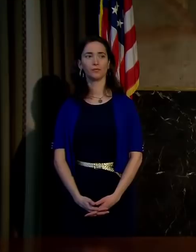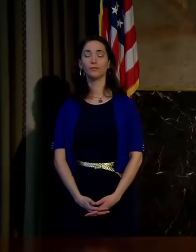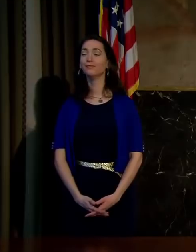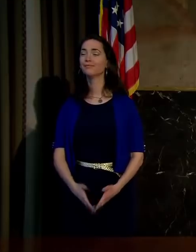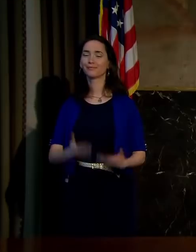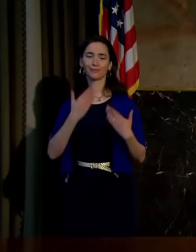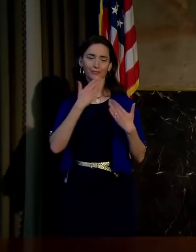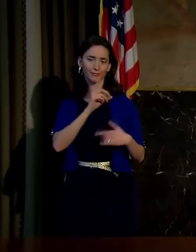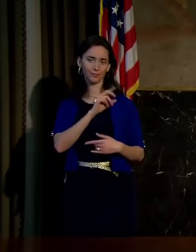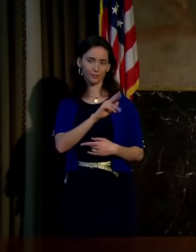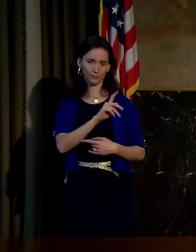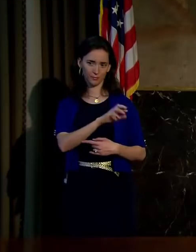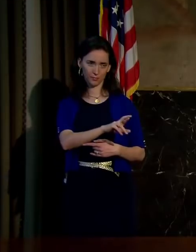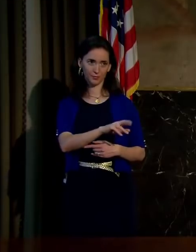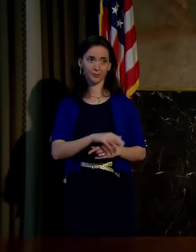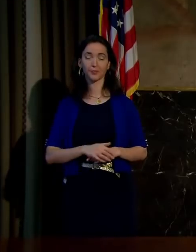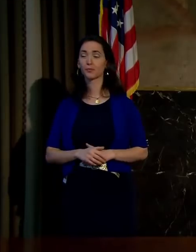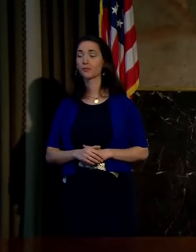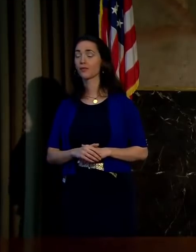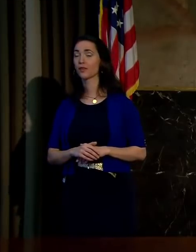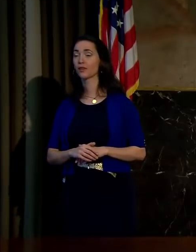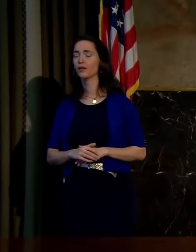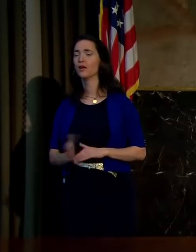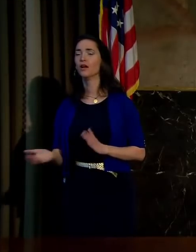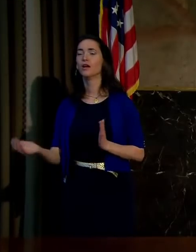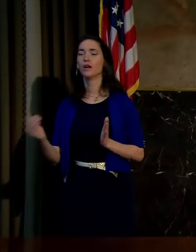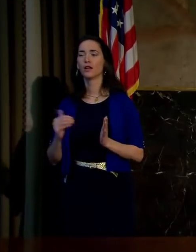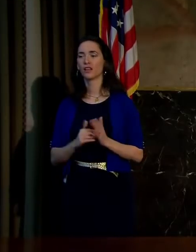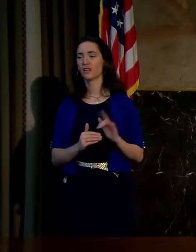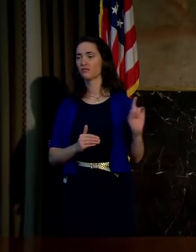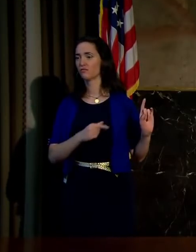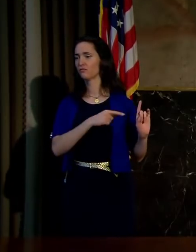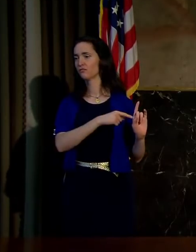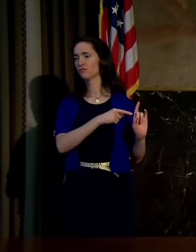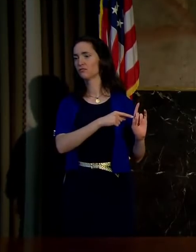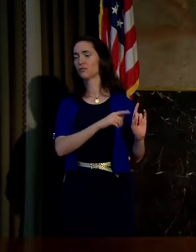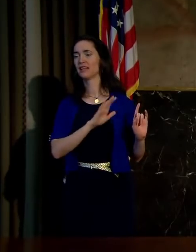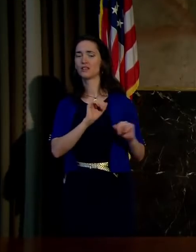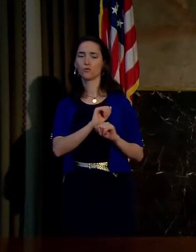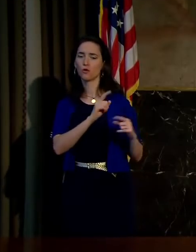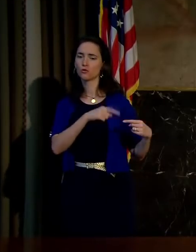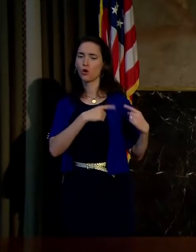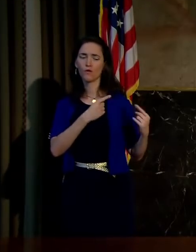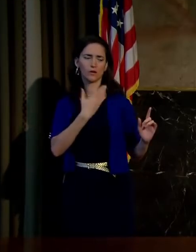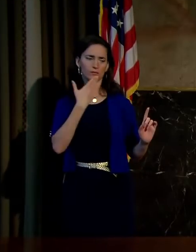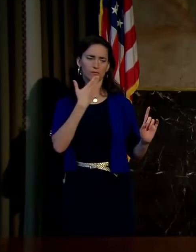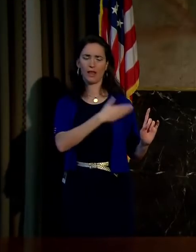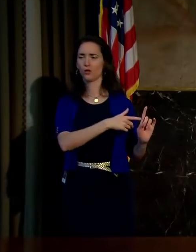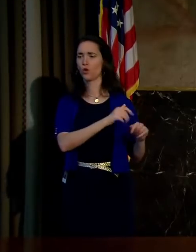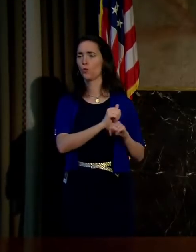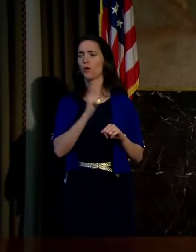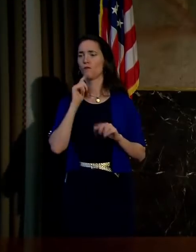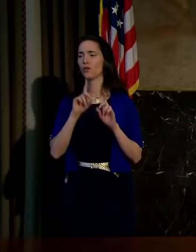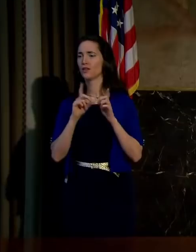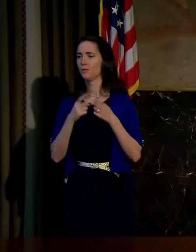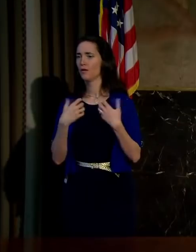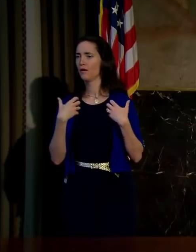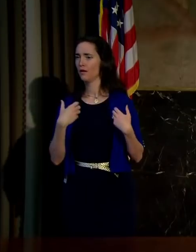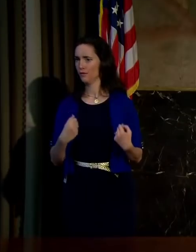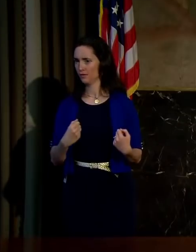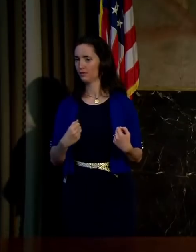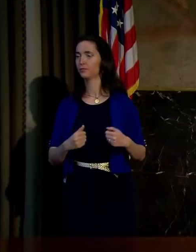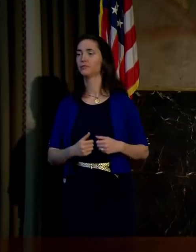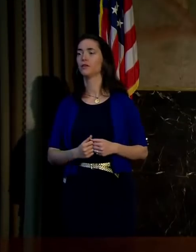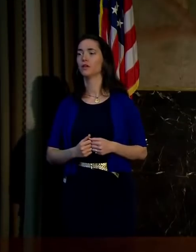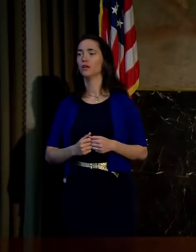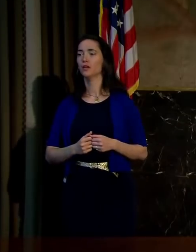Thank you, Dr. Cantor. And I want to again thank Dr. Cantor for his work at the Department of Health, and really all the people at the